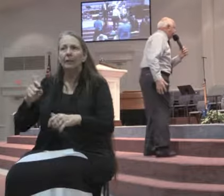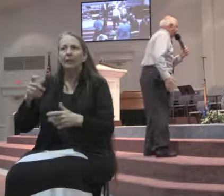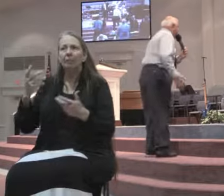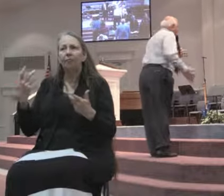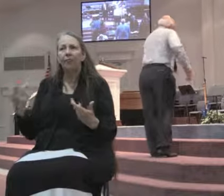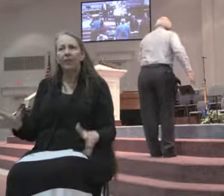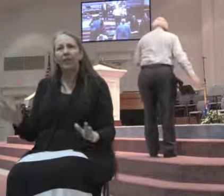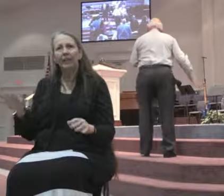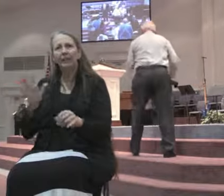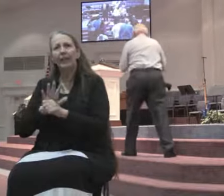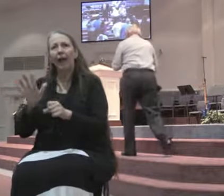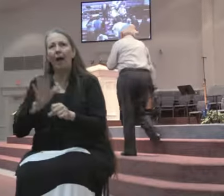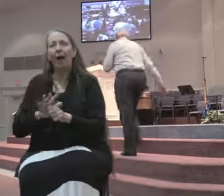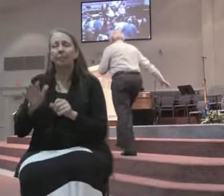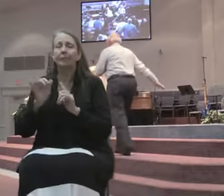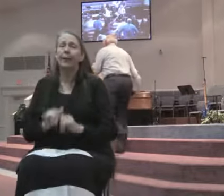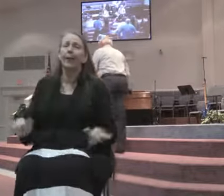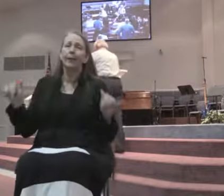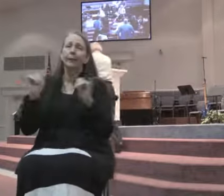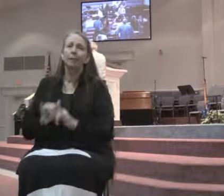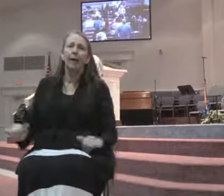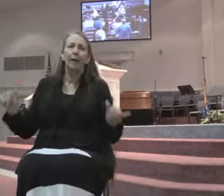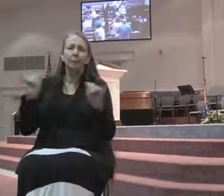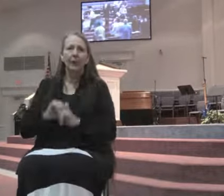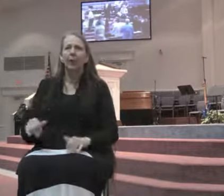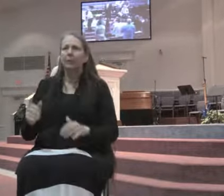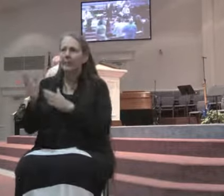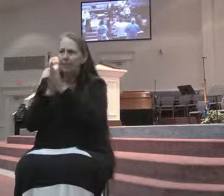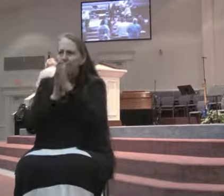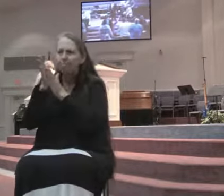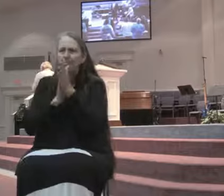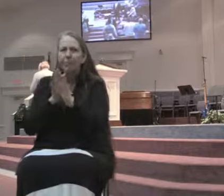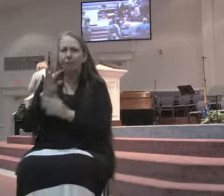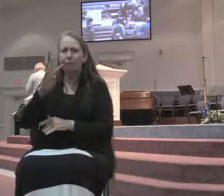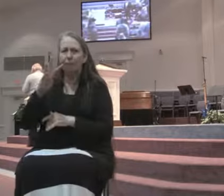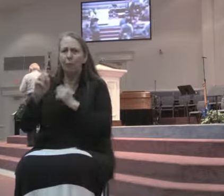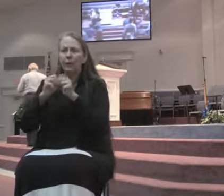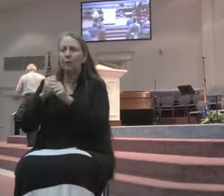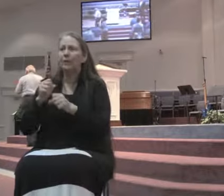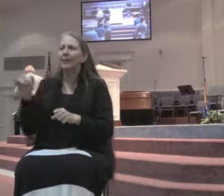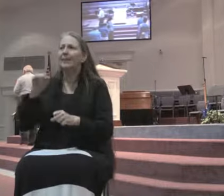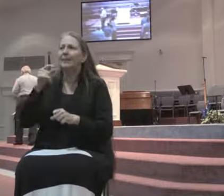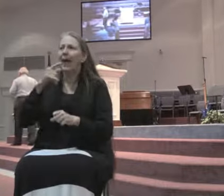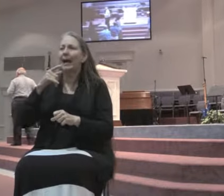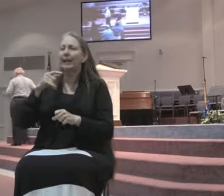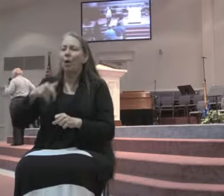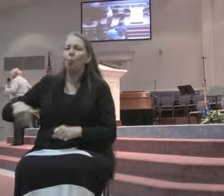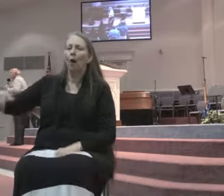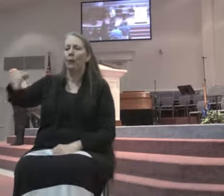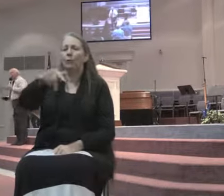This mountain and going round and round for 40 years.